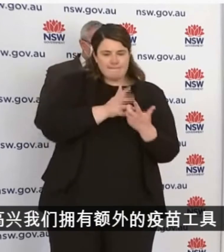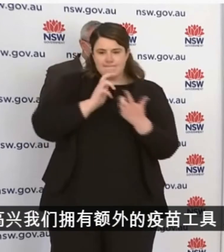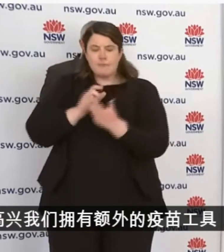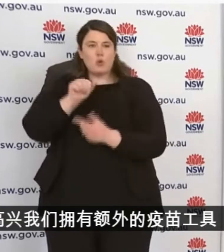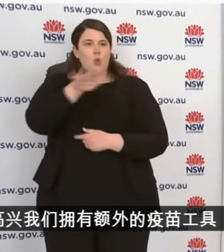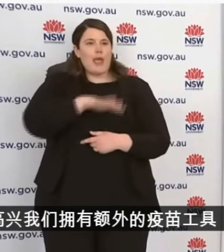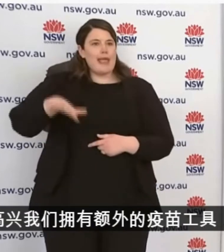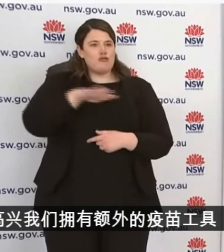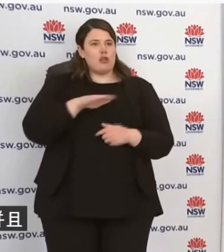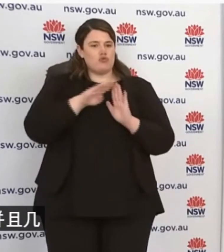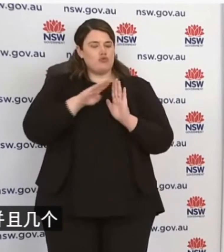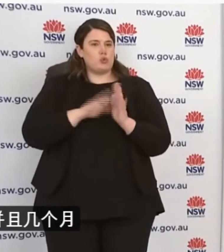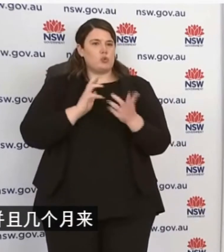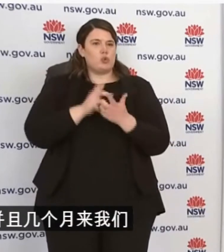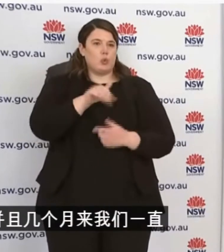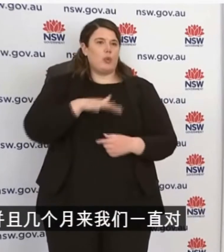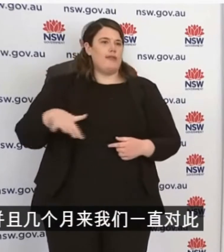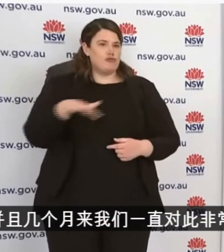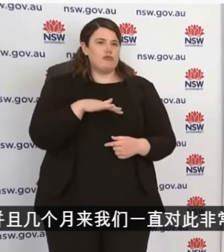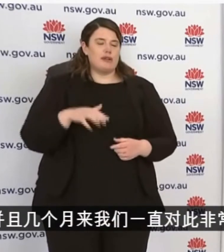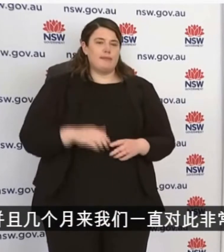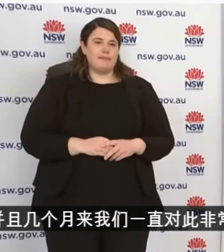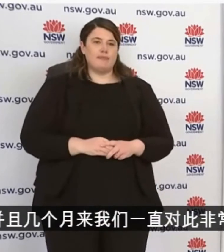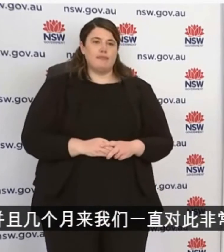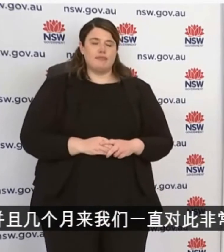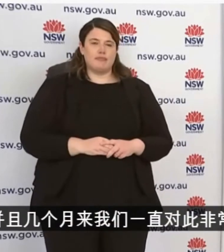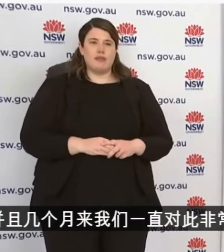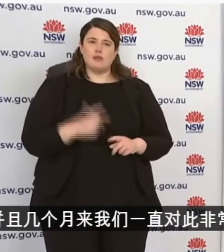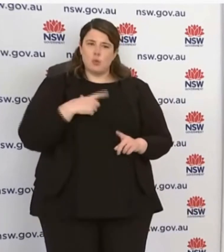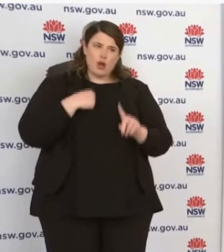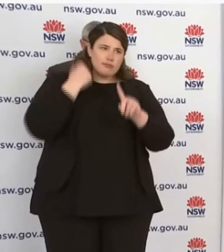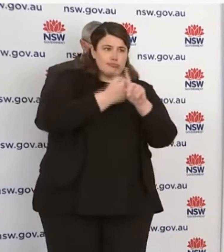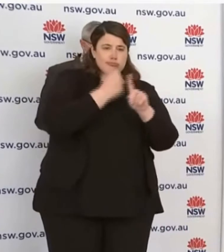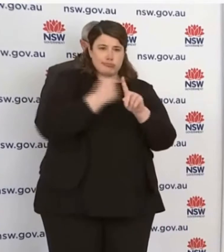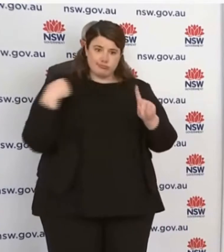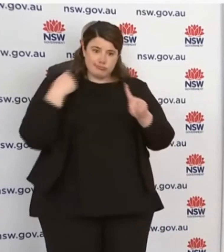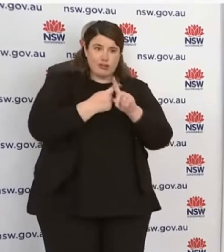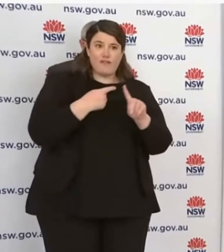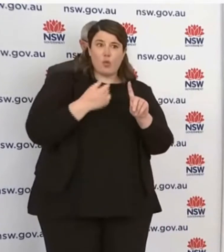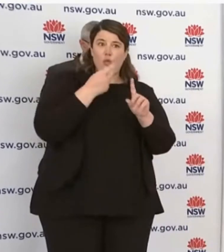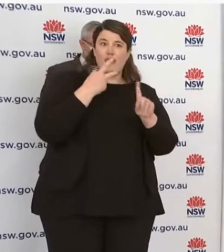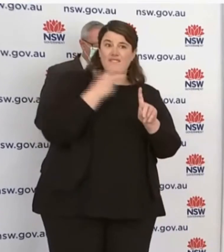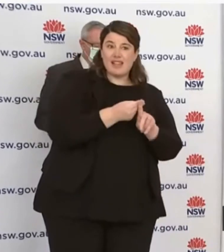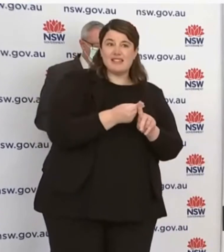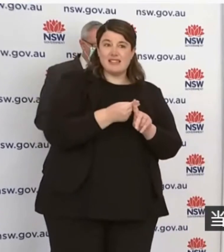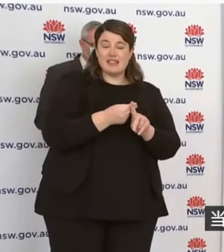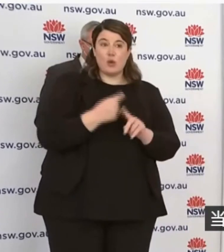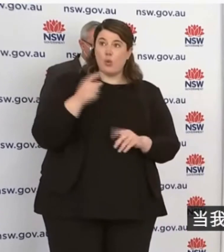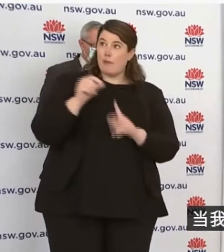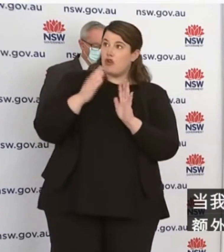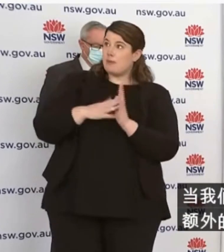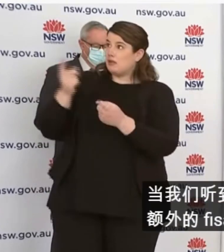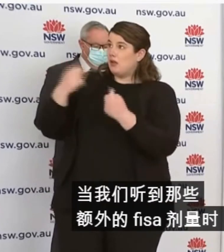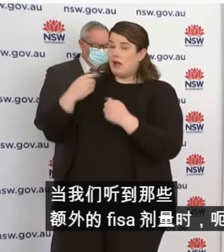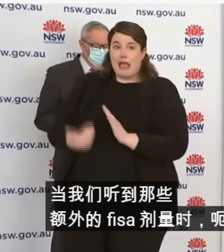tool of the vaccine. And we've been very vocal about this for months. And Dr. Chant, myself and the whole team were overjoyed when we heard about